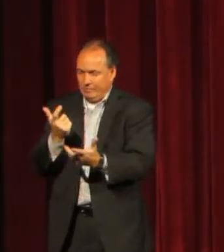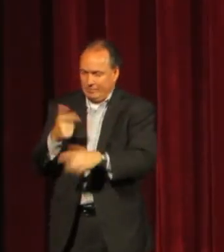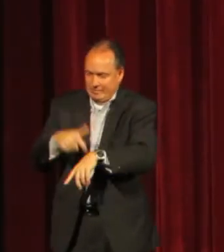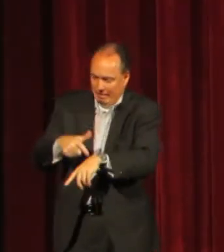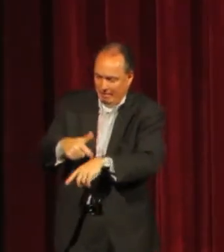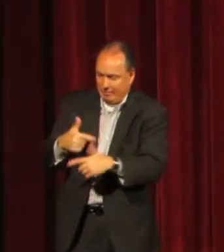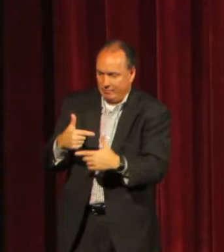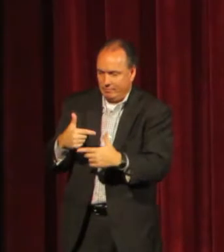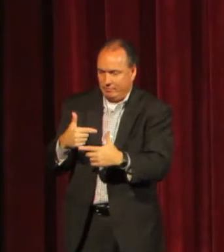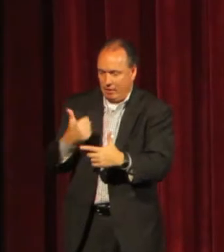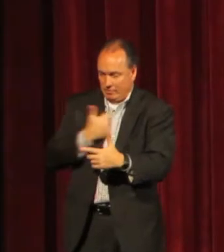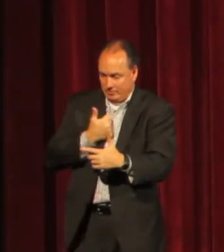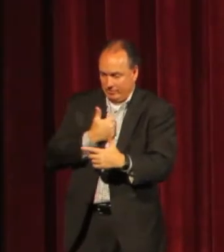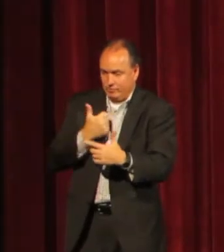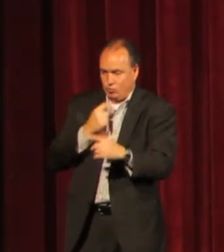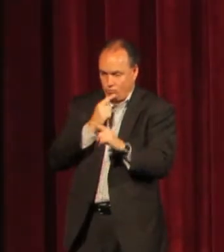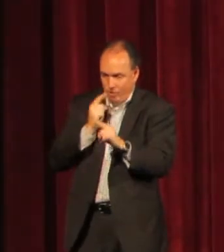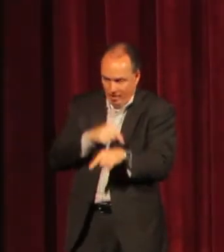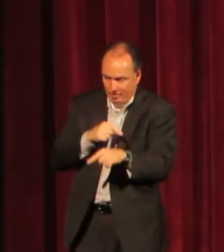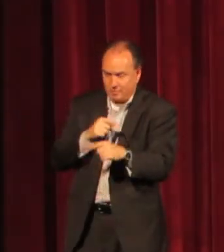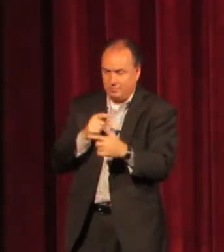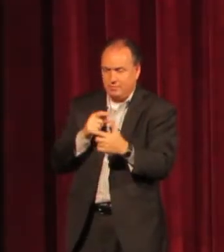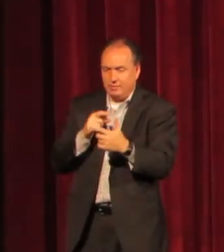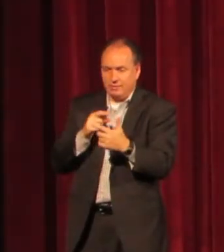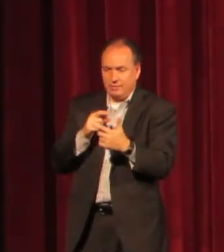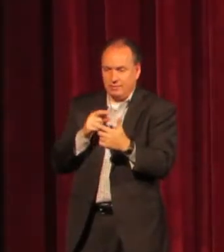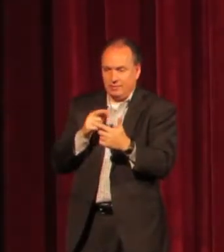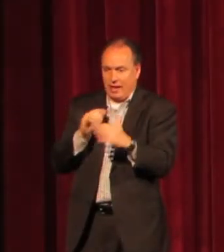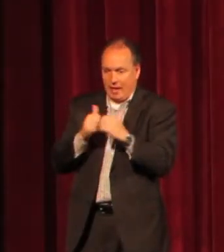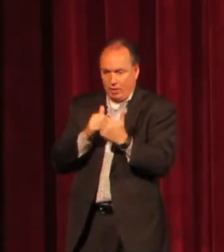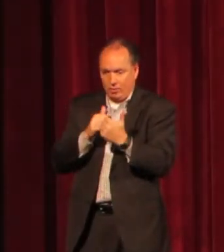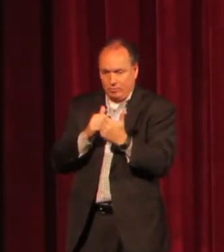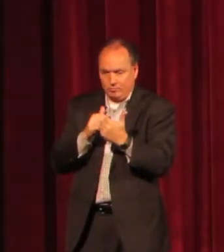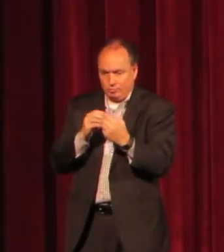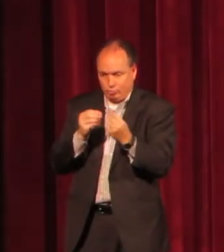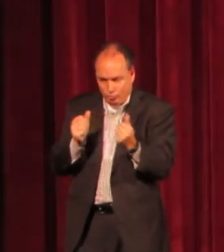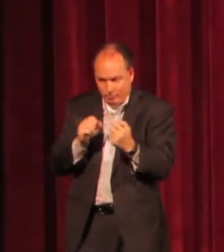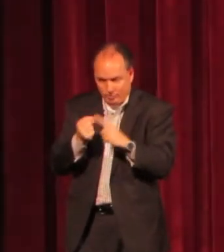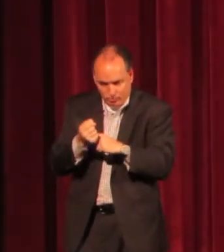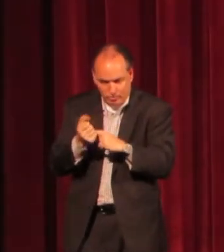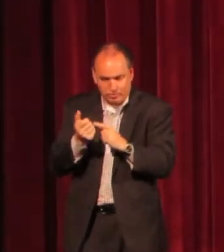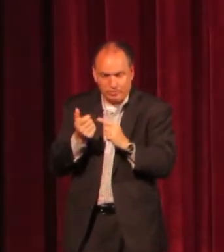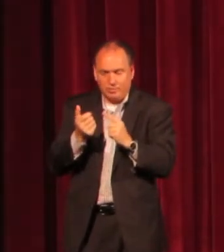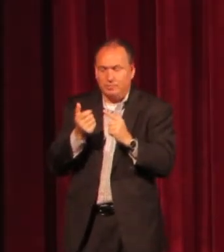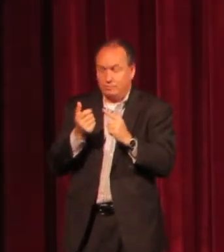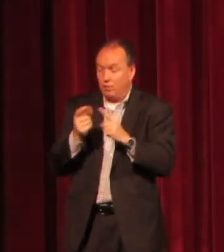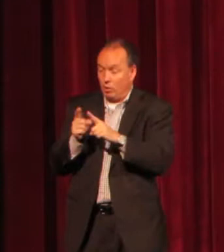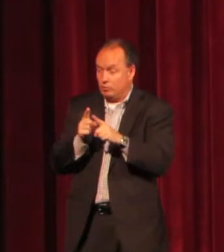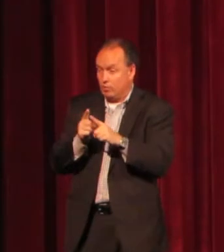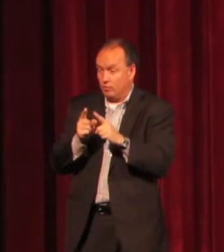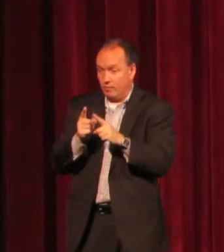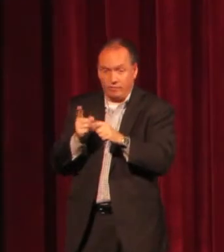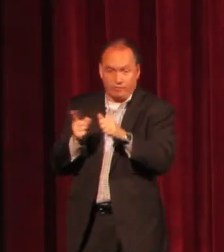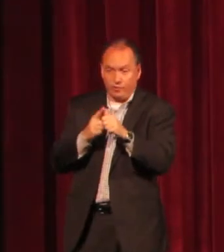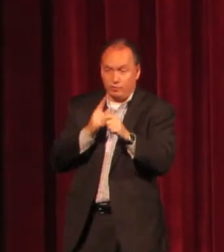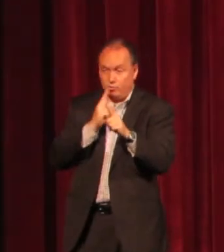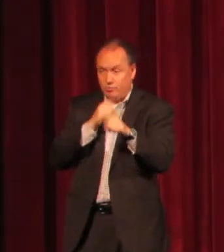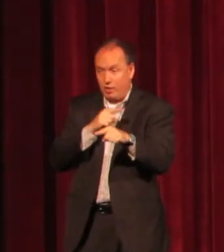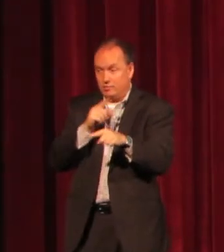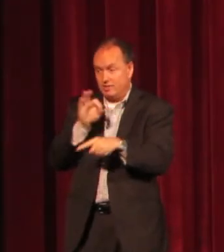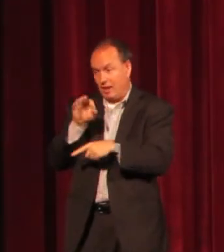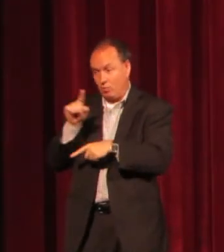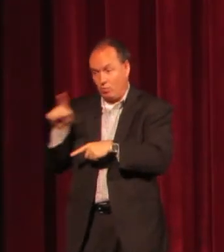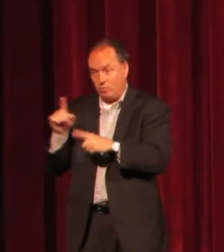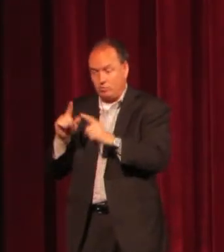to react and to try to address the situation, as well as first responders that would be coming